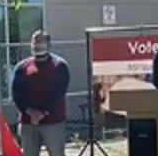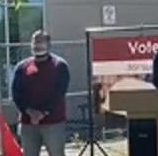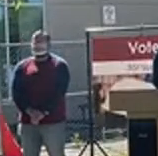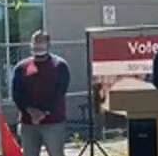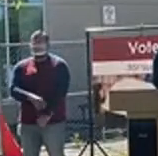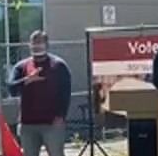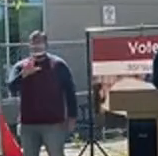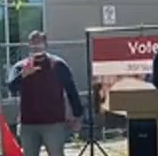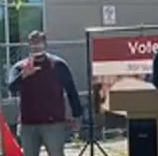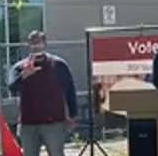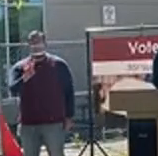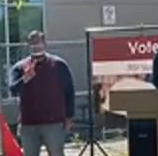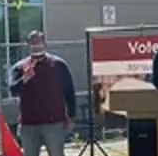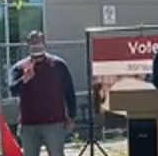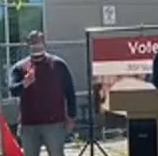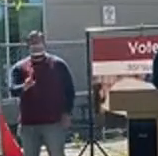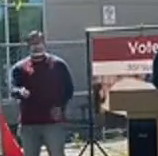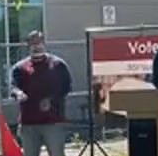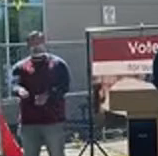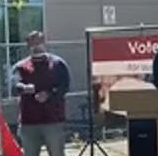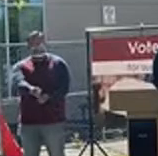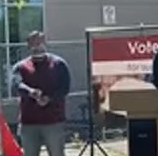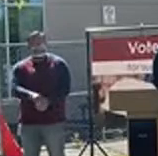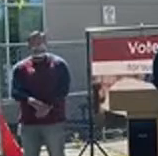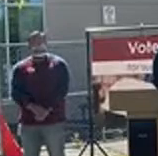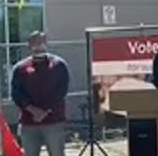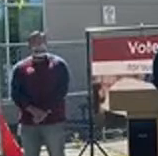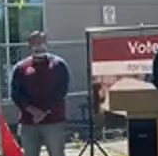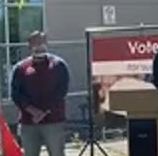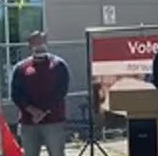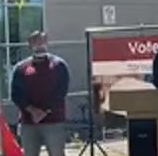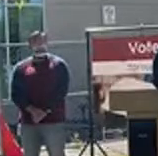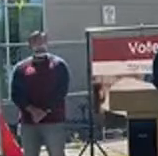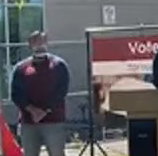And on 3, 2, 1.